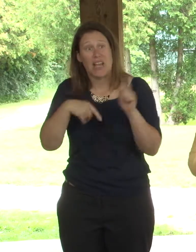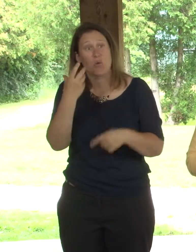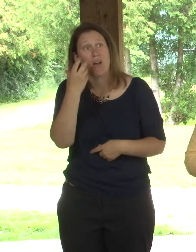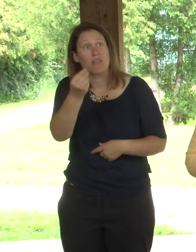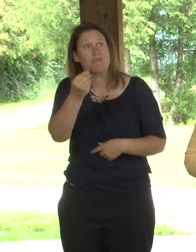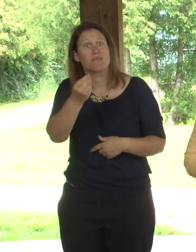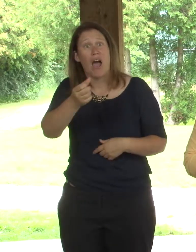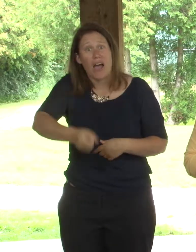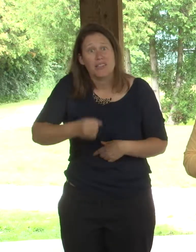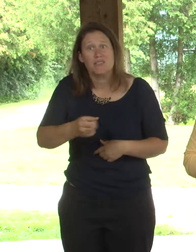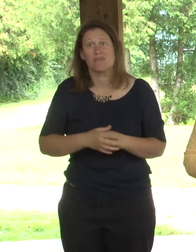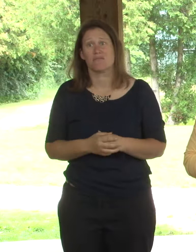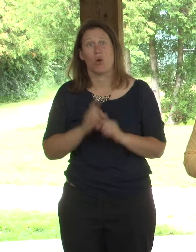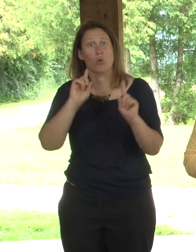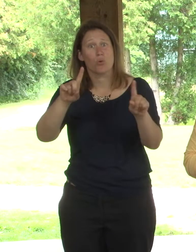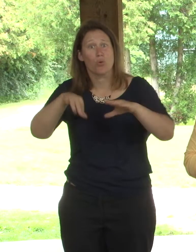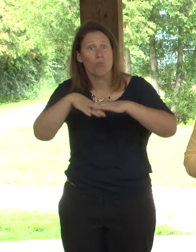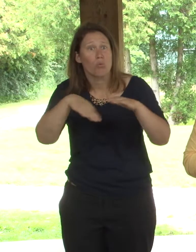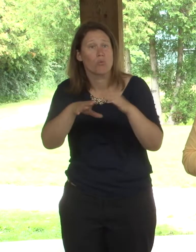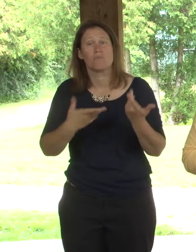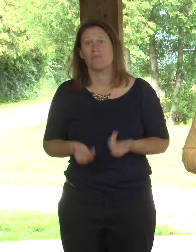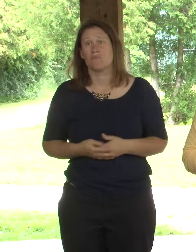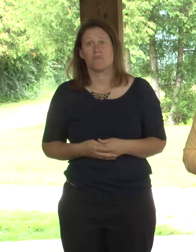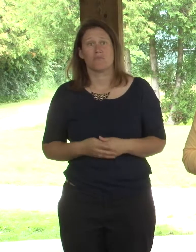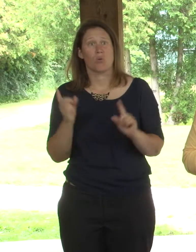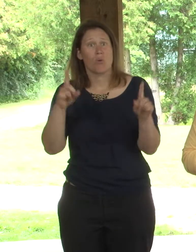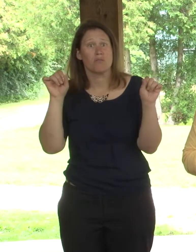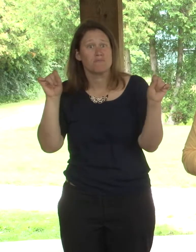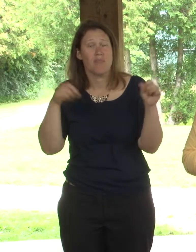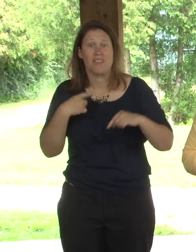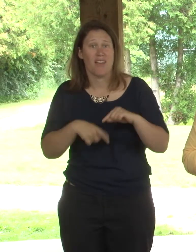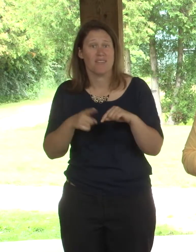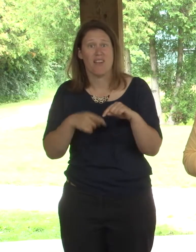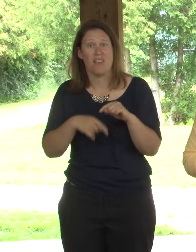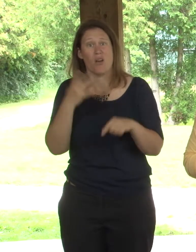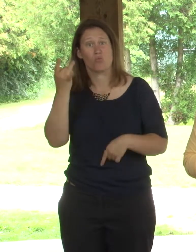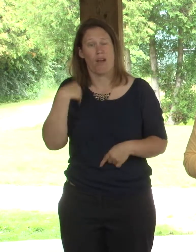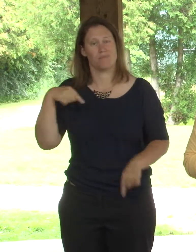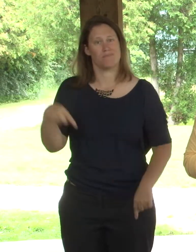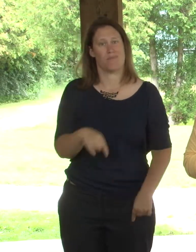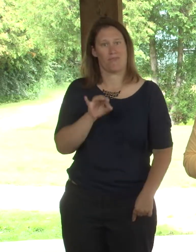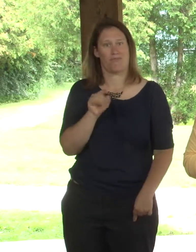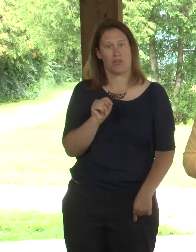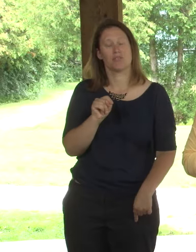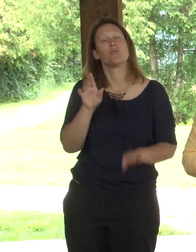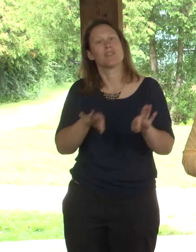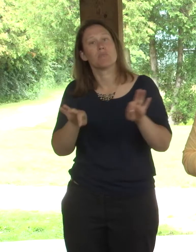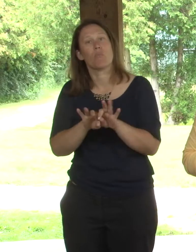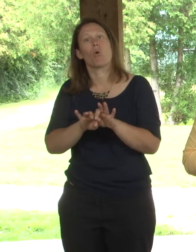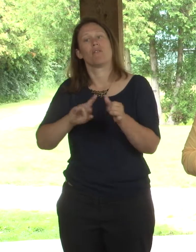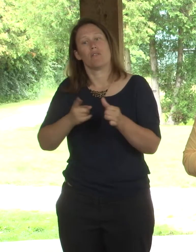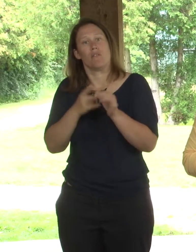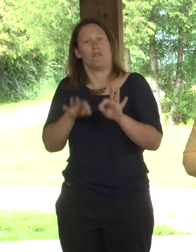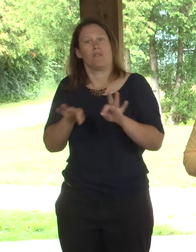our grandchildren, or take our dog for a walk. So developing good habits are extremely important. One